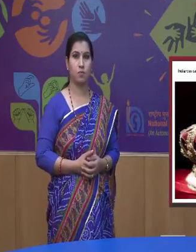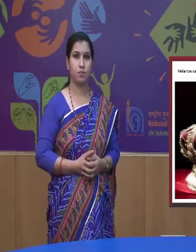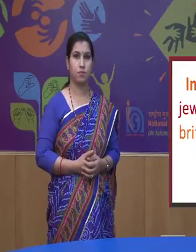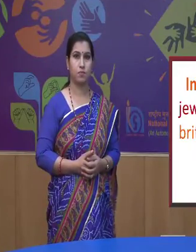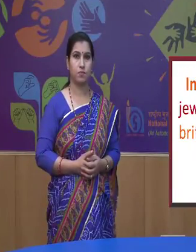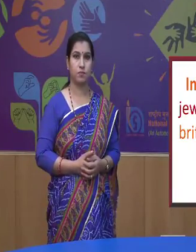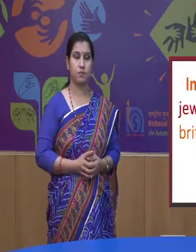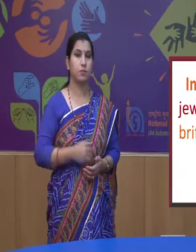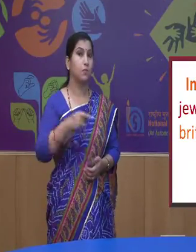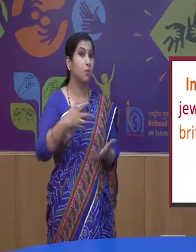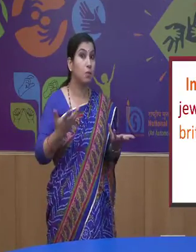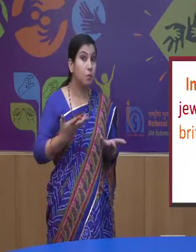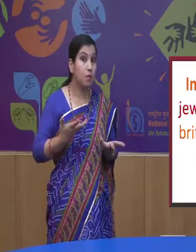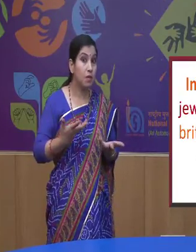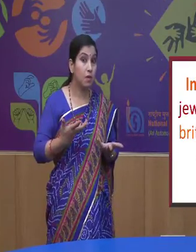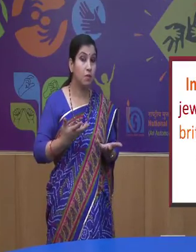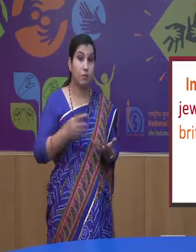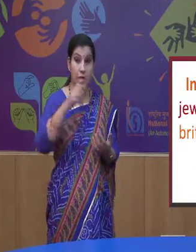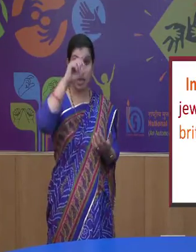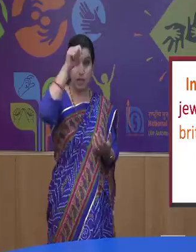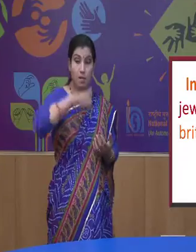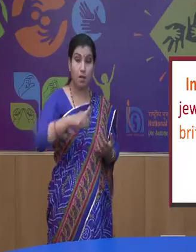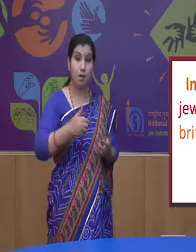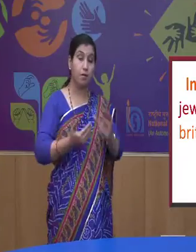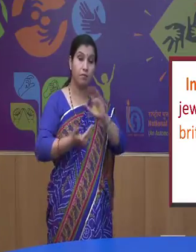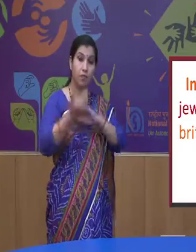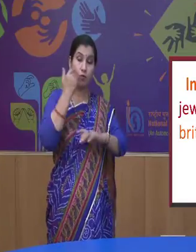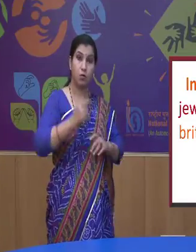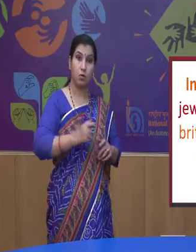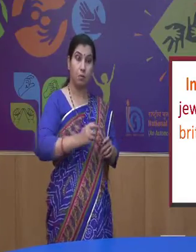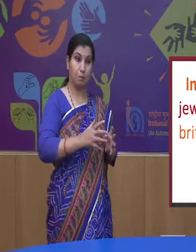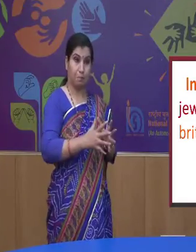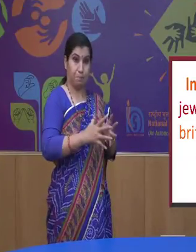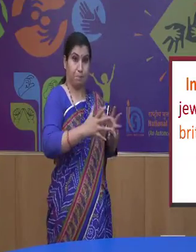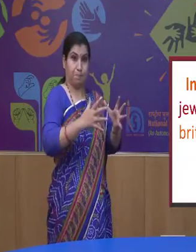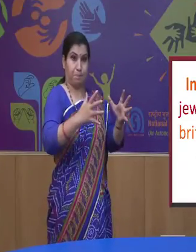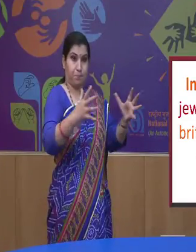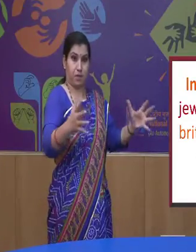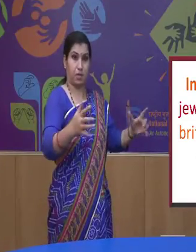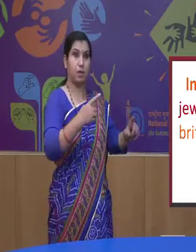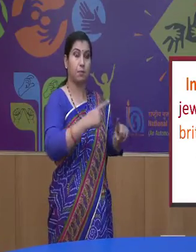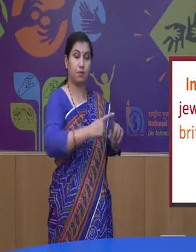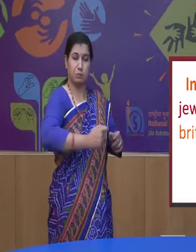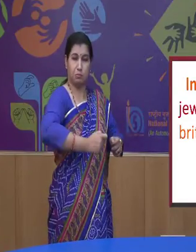It was because India was the biggest and wealthiest among all the colonies of